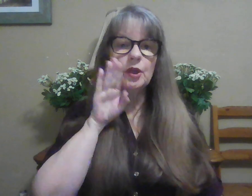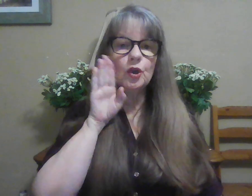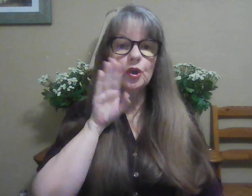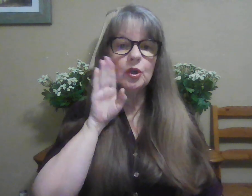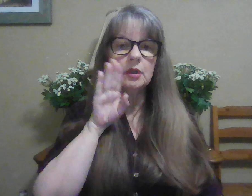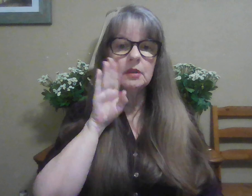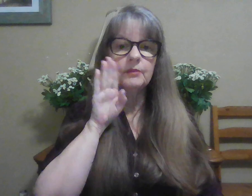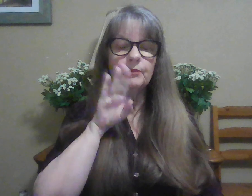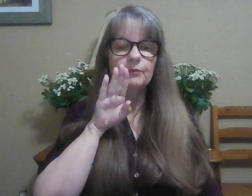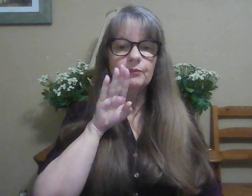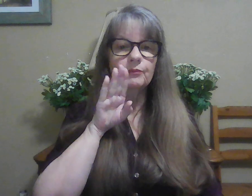beer,